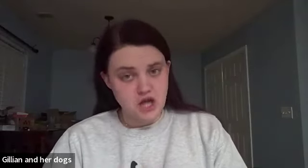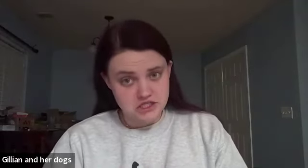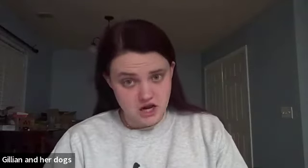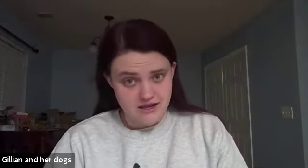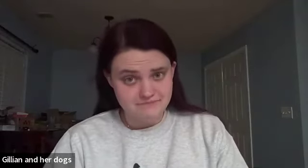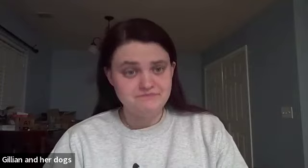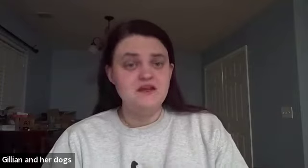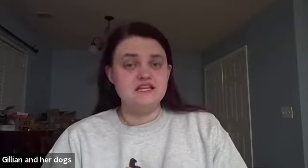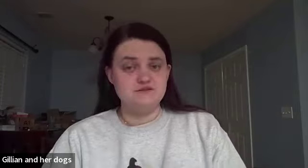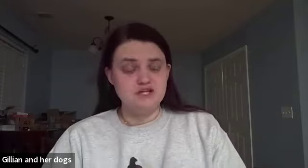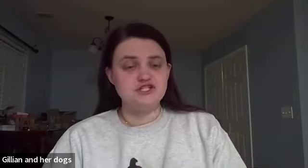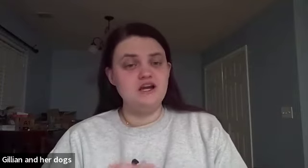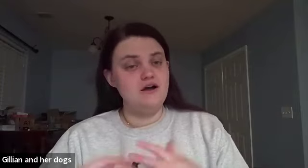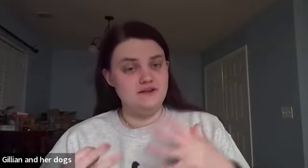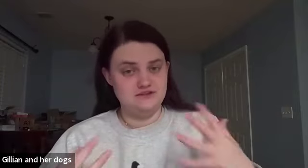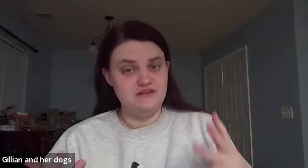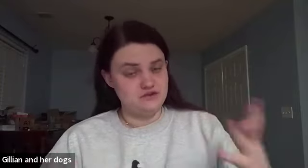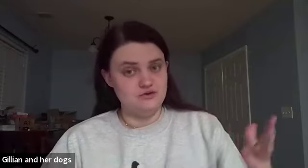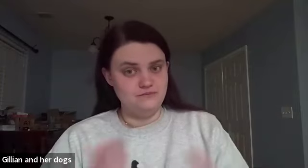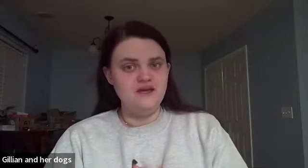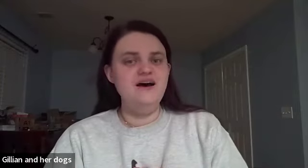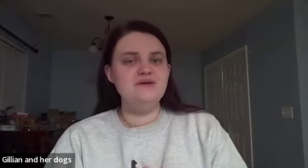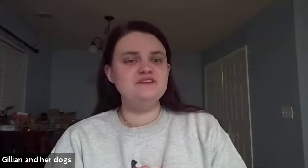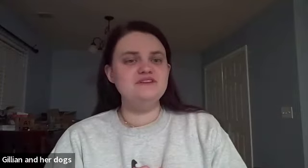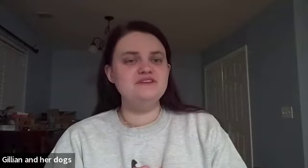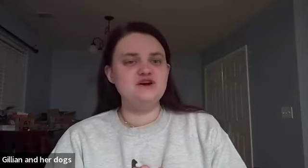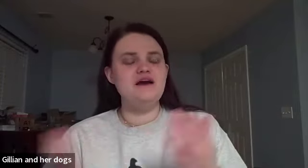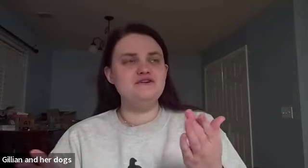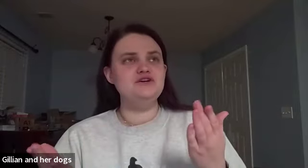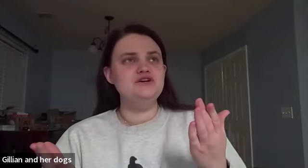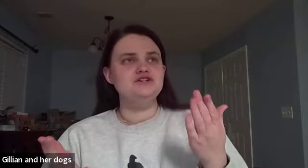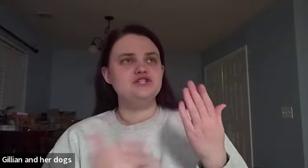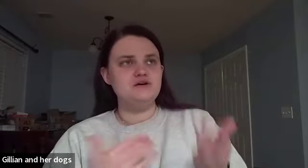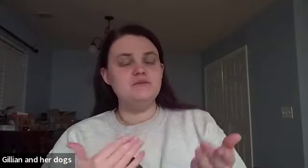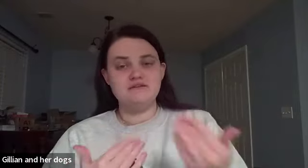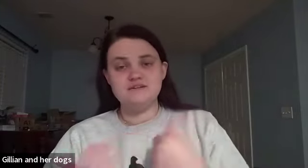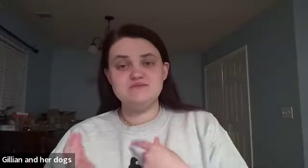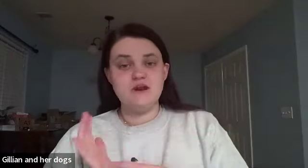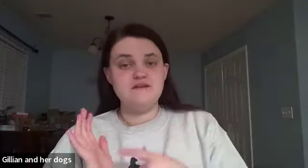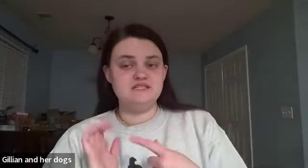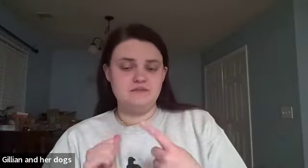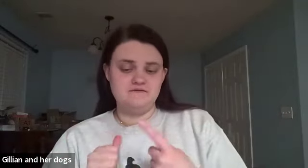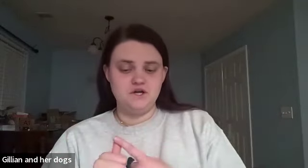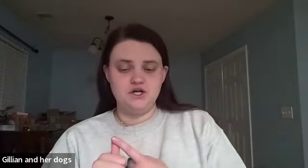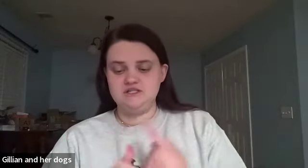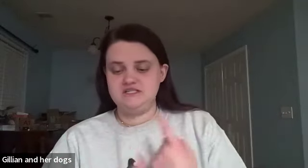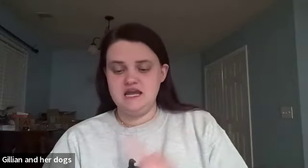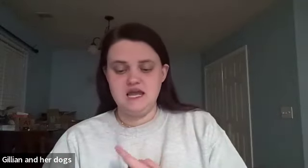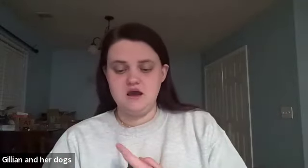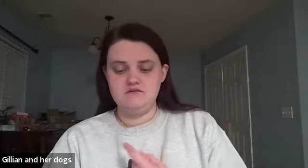not shy, especially in their school. So if you ever showed up, like for example, when I was like my first day of